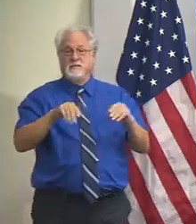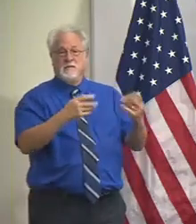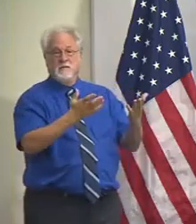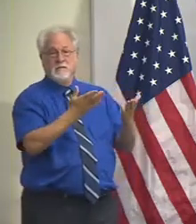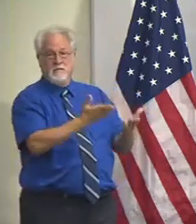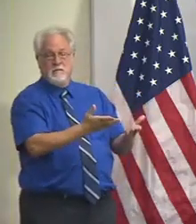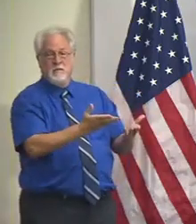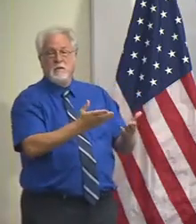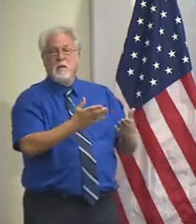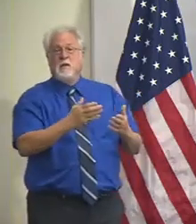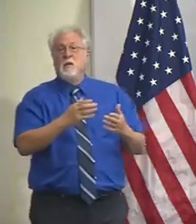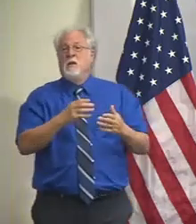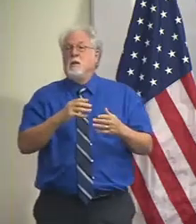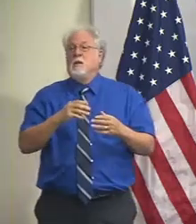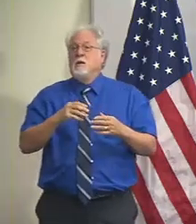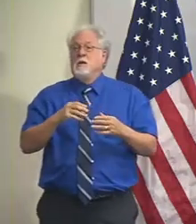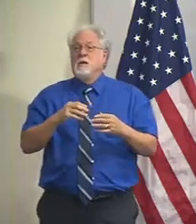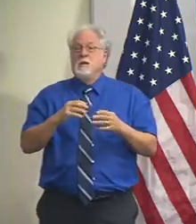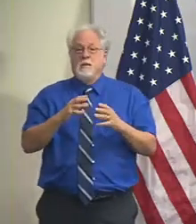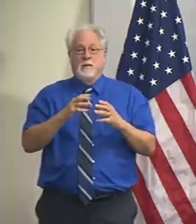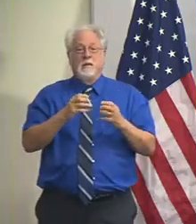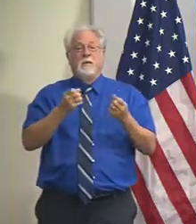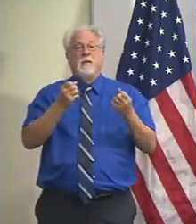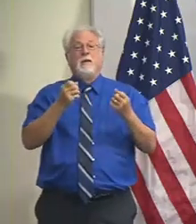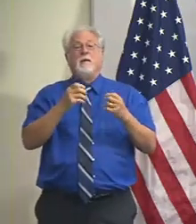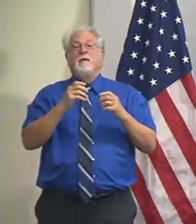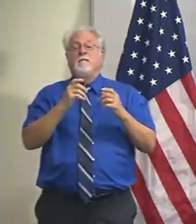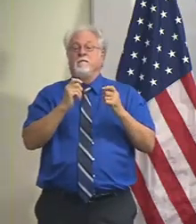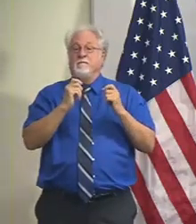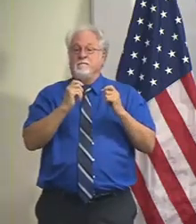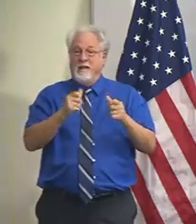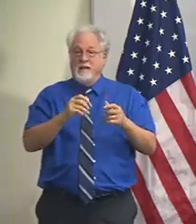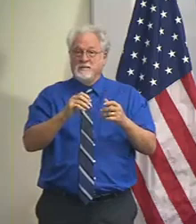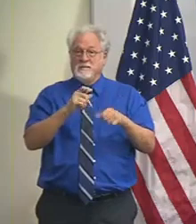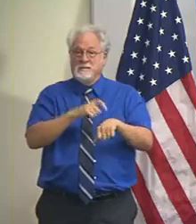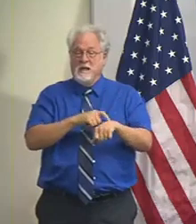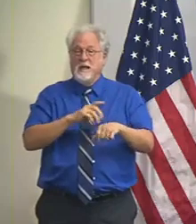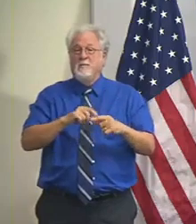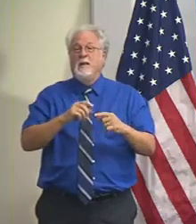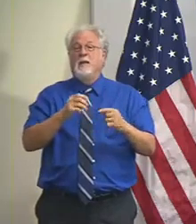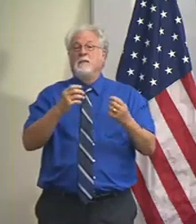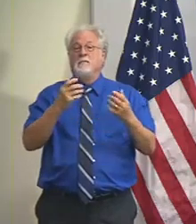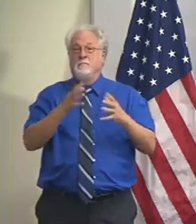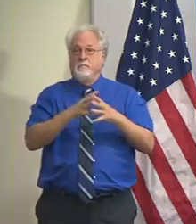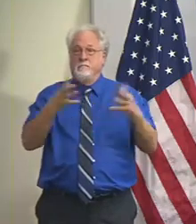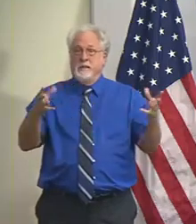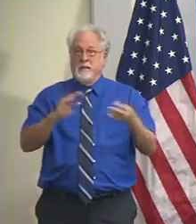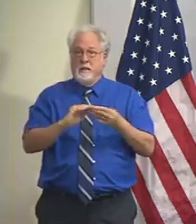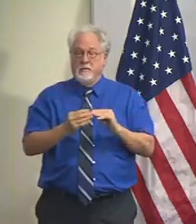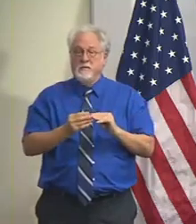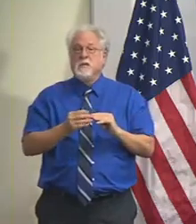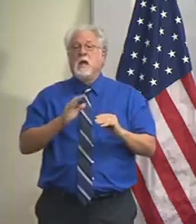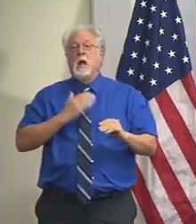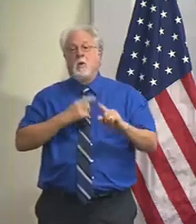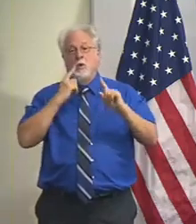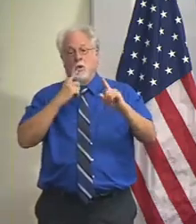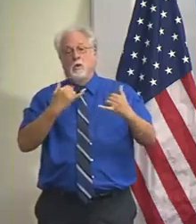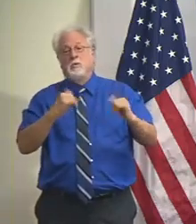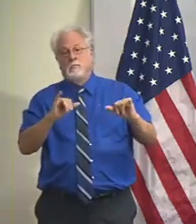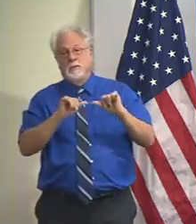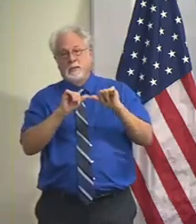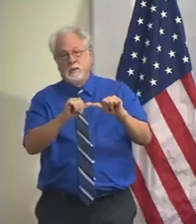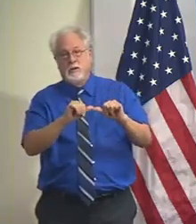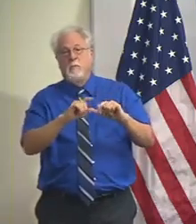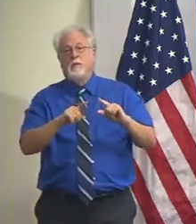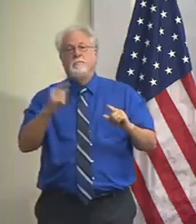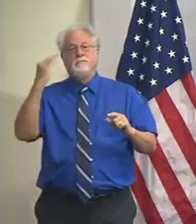to them in record amounts and in record time. And that's what our goal is to continue that. But we are